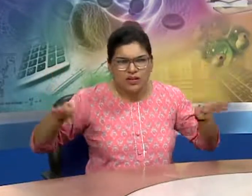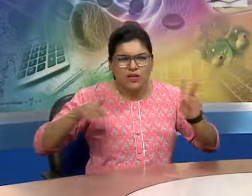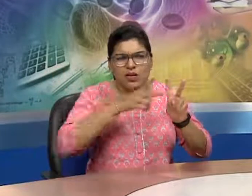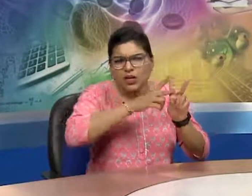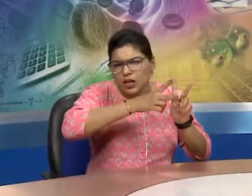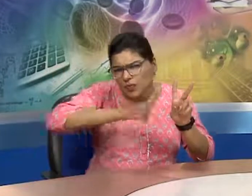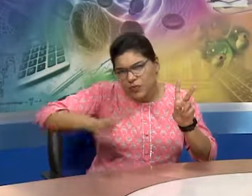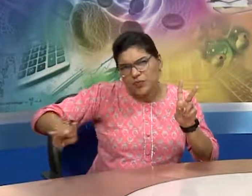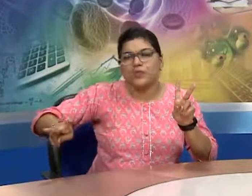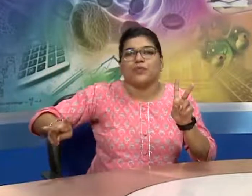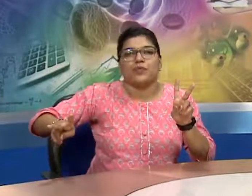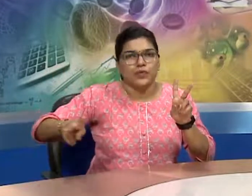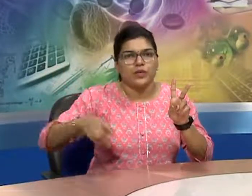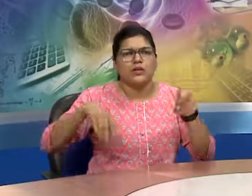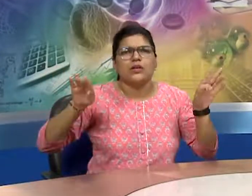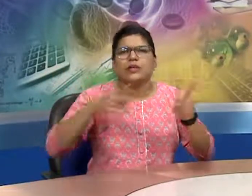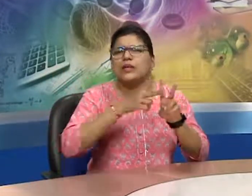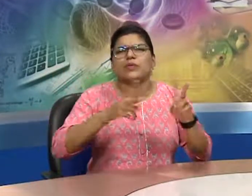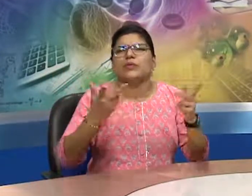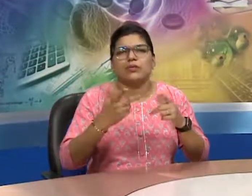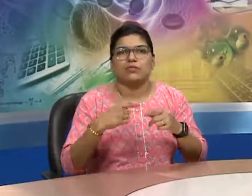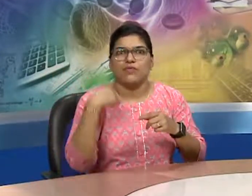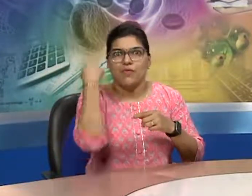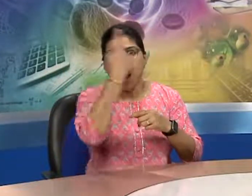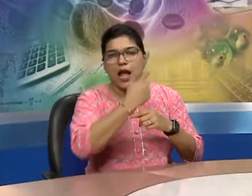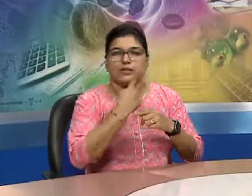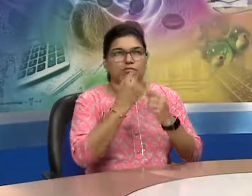This word is variation in birds.